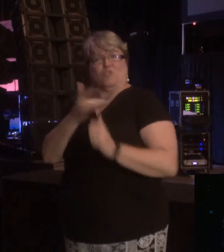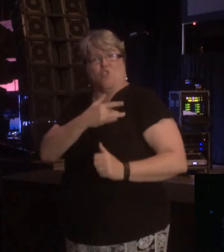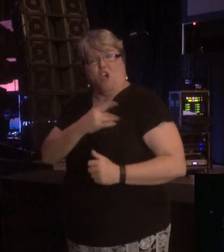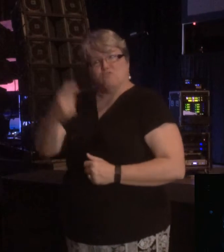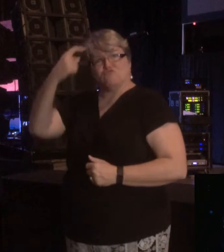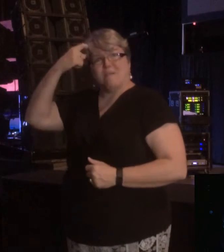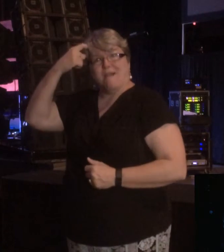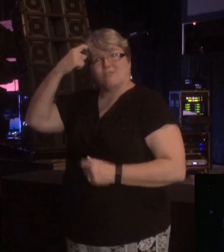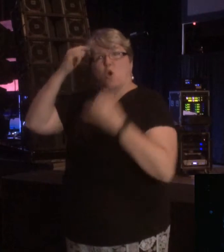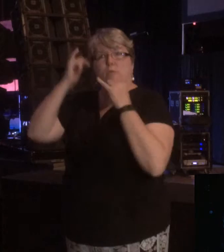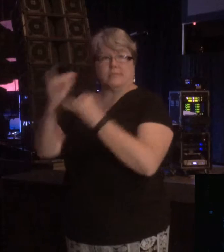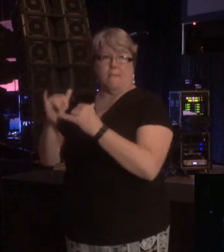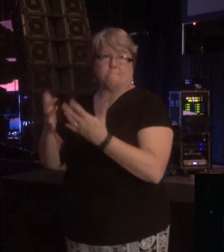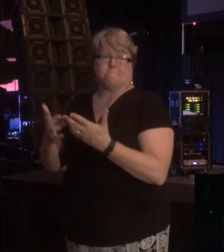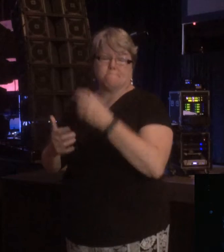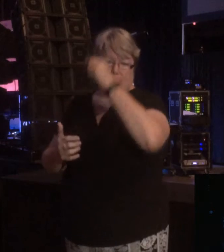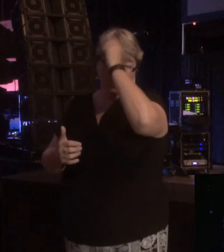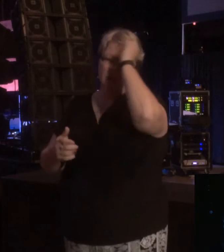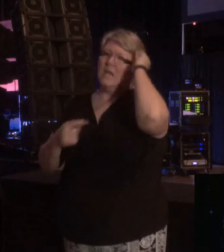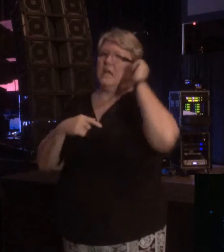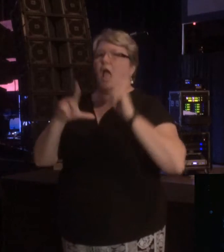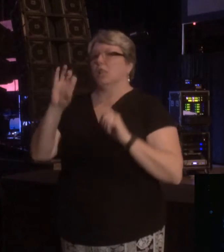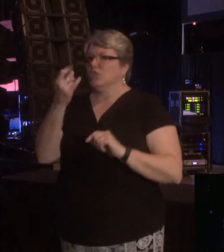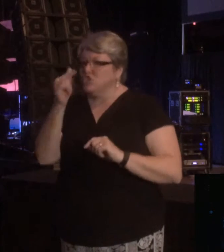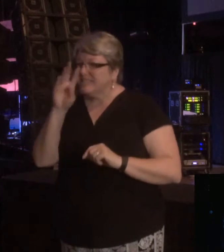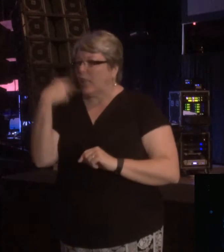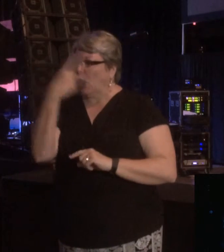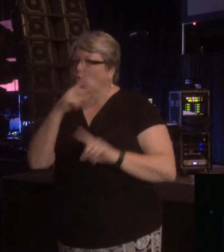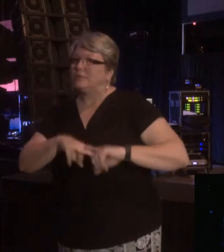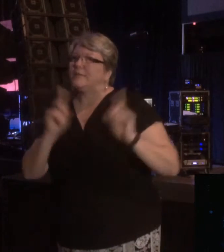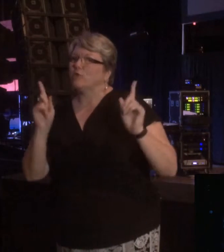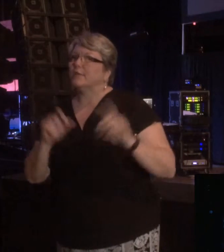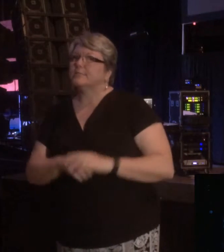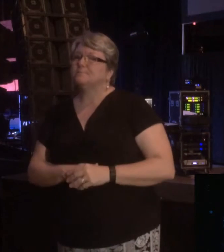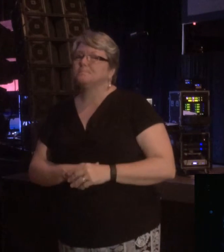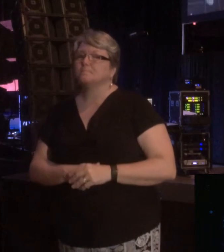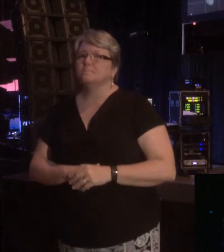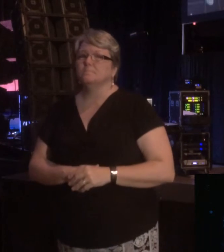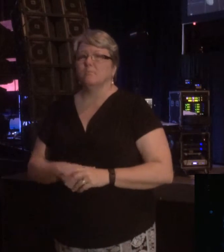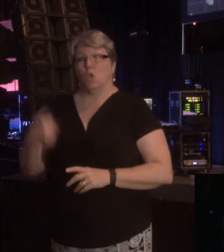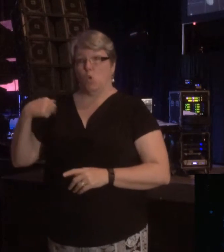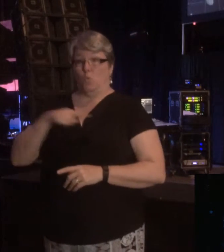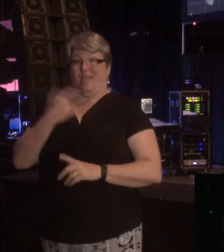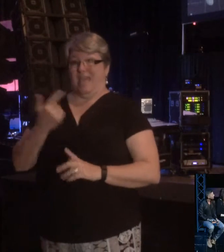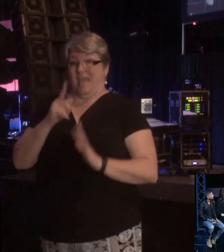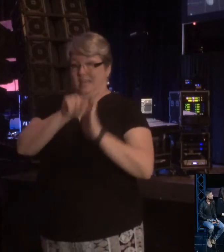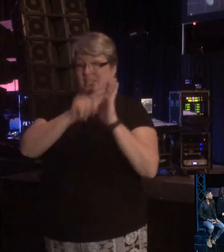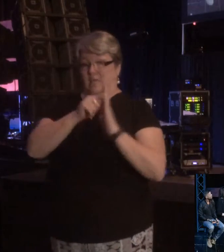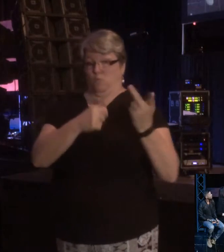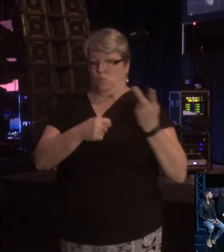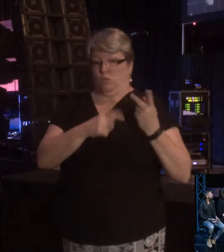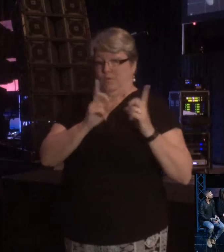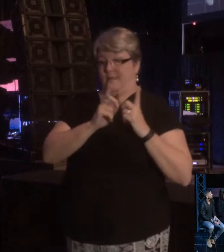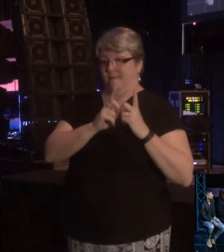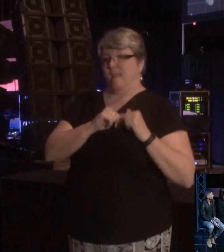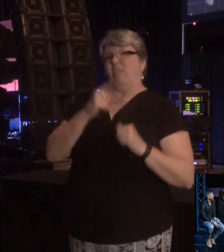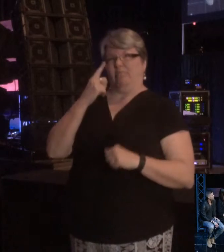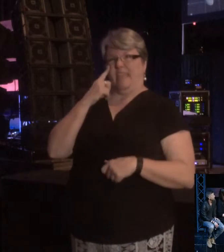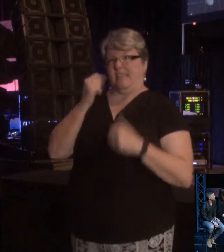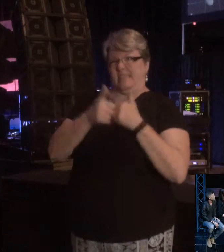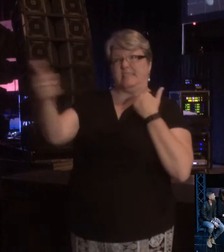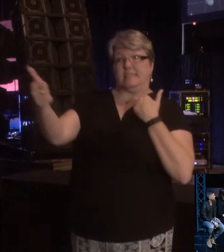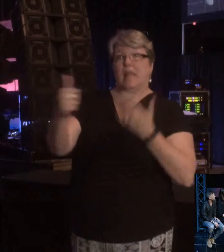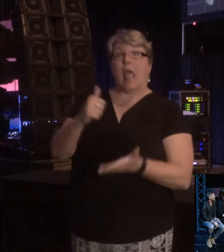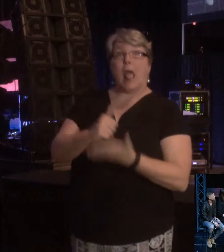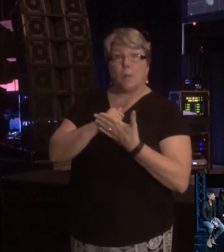you don't know how long you'll be together, if you should be together, anything like that. So you just continue to pursue the Lord